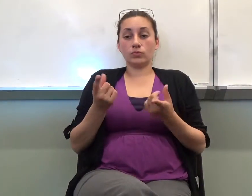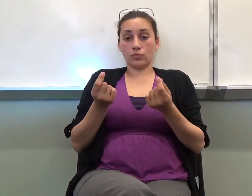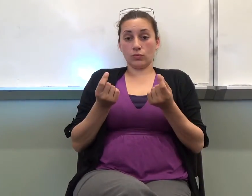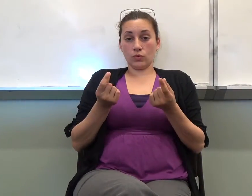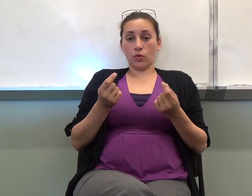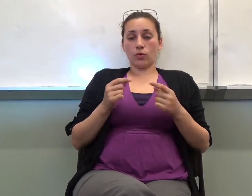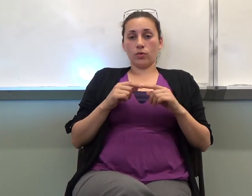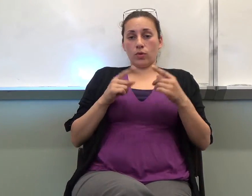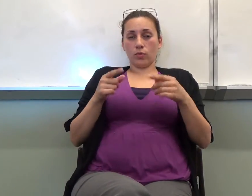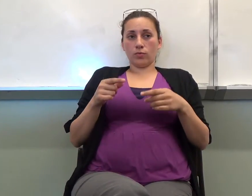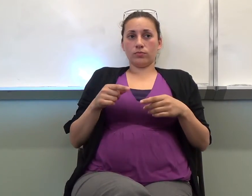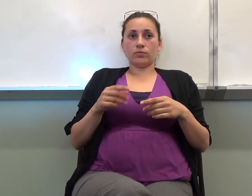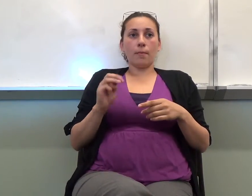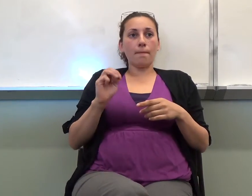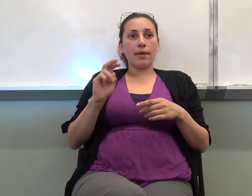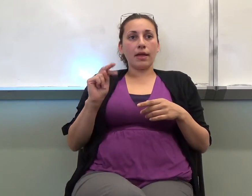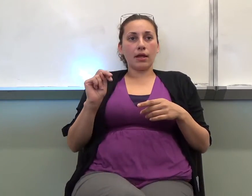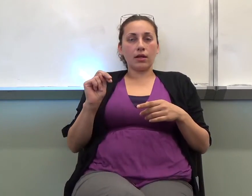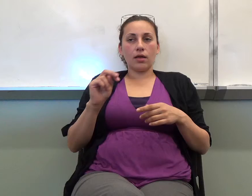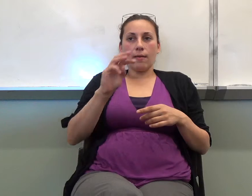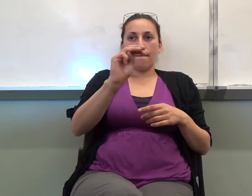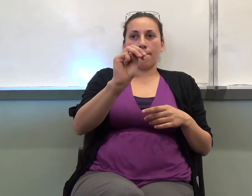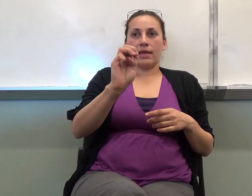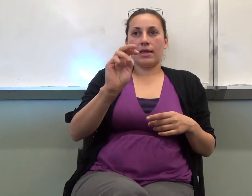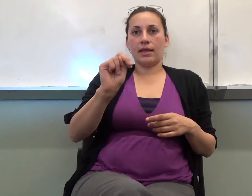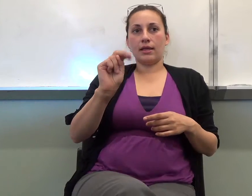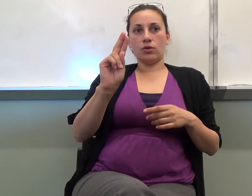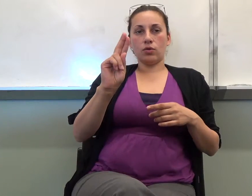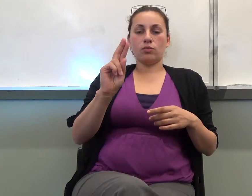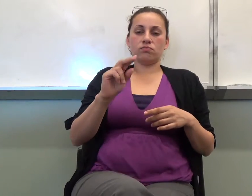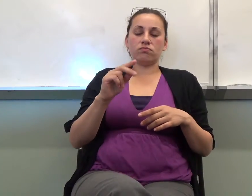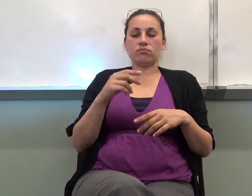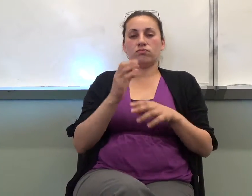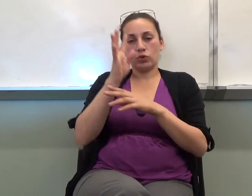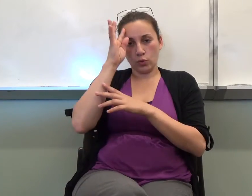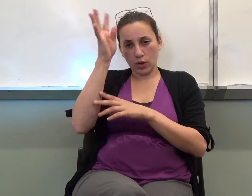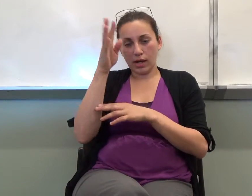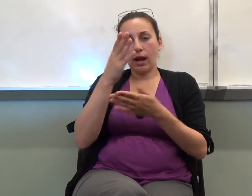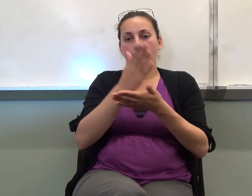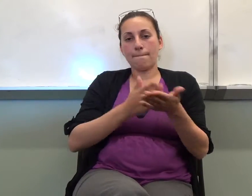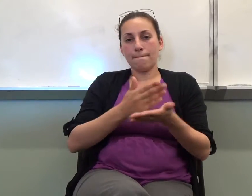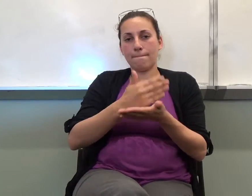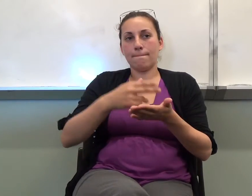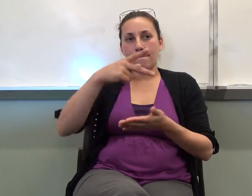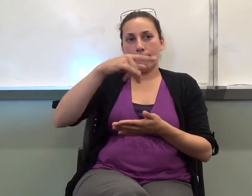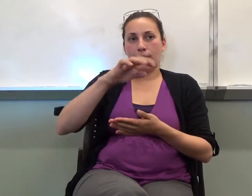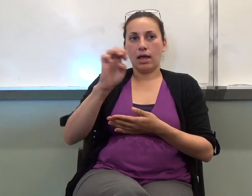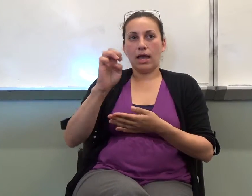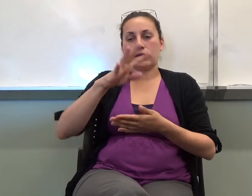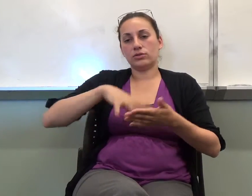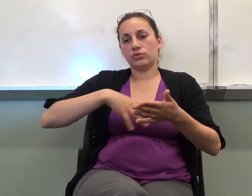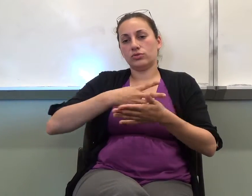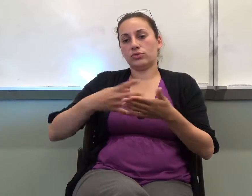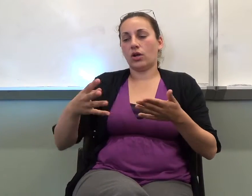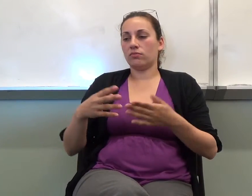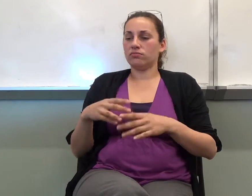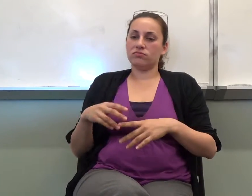say, make me a pie chart for that. And it'll say, okay, what class intervals do you want? You tell it the class